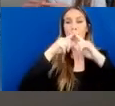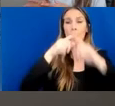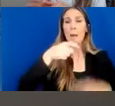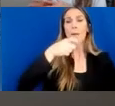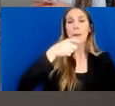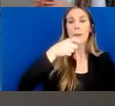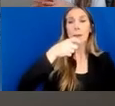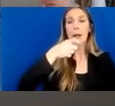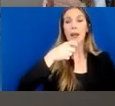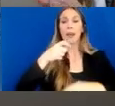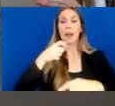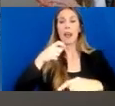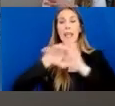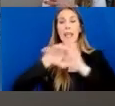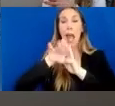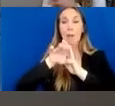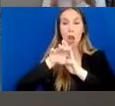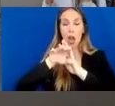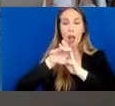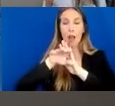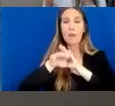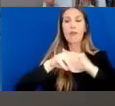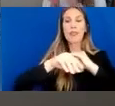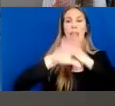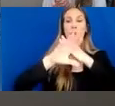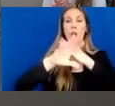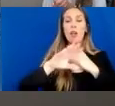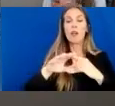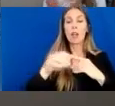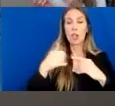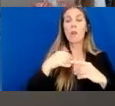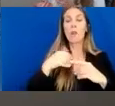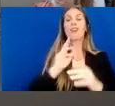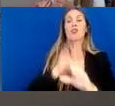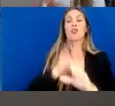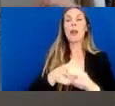your session with those rights, we call